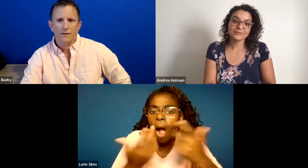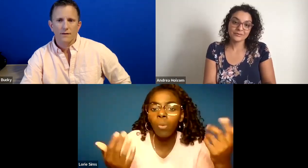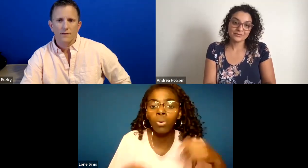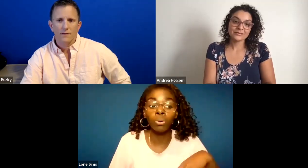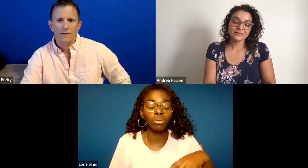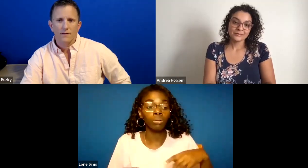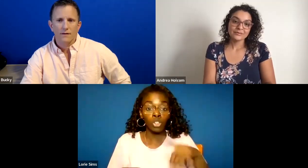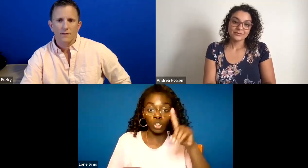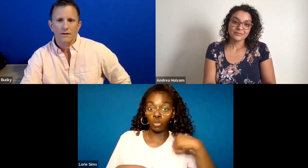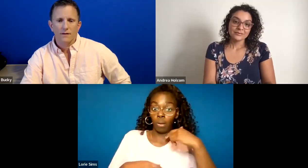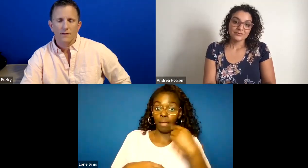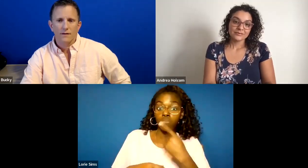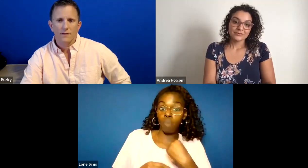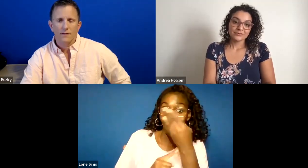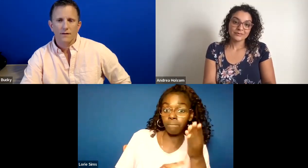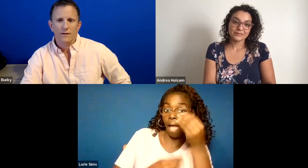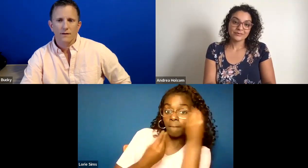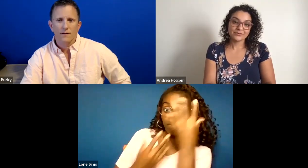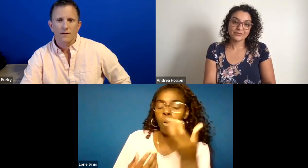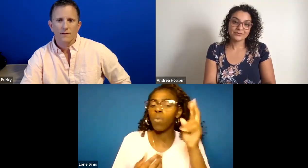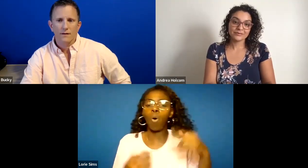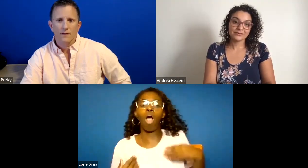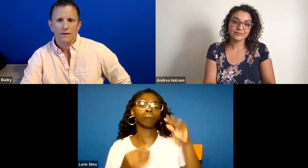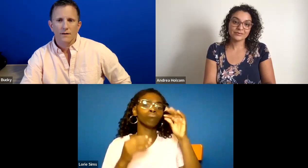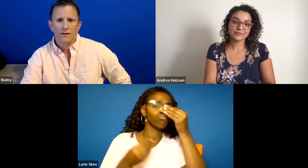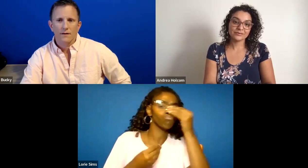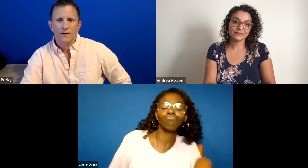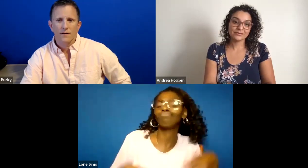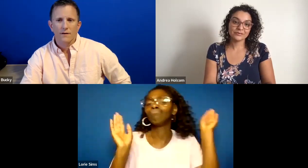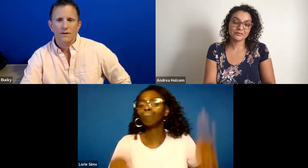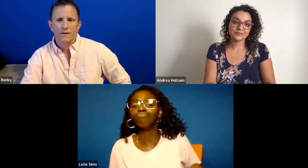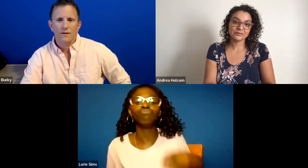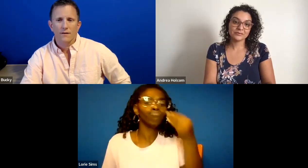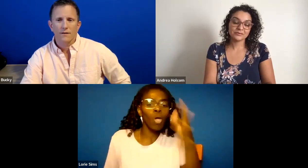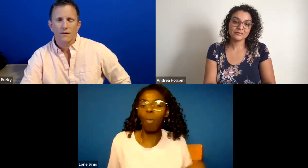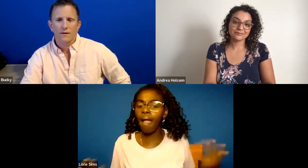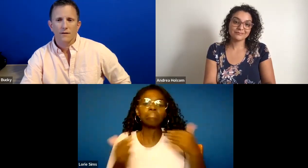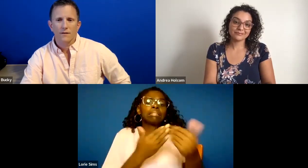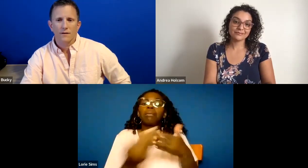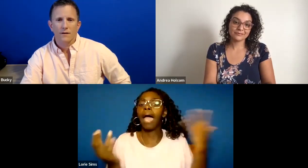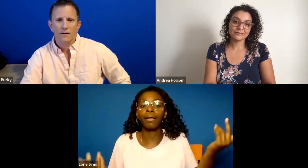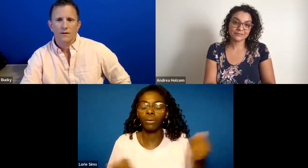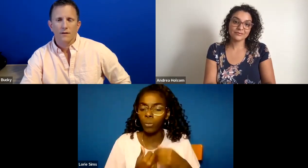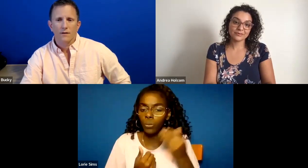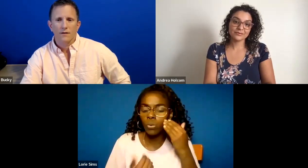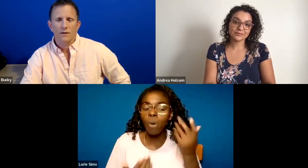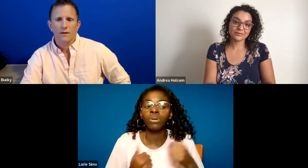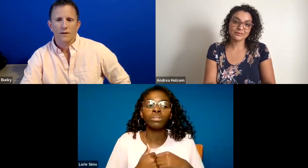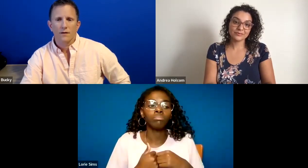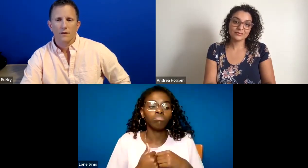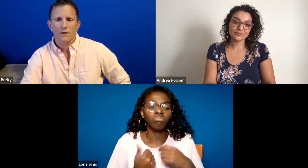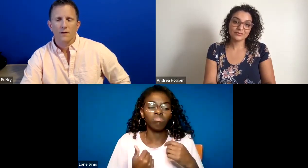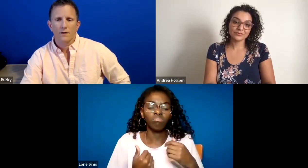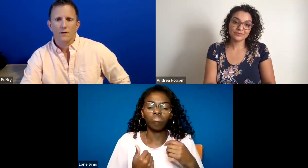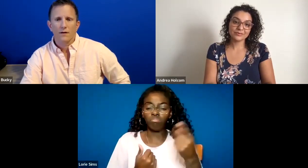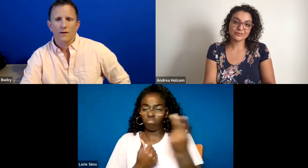type of assignments are you willing to accept? What type of information would you like to have disseminated once you get that email request coming